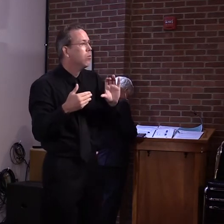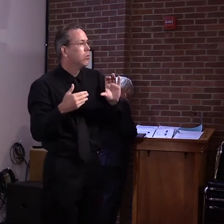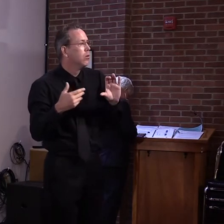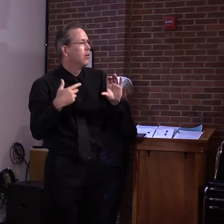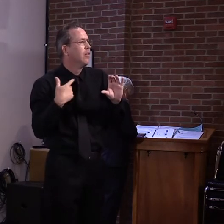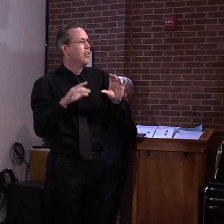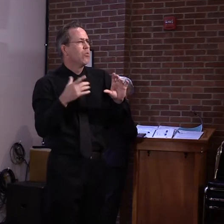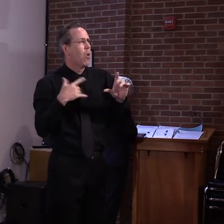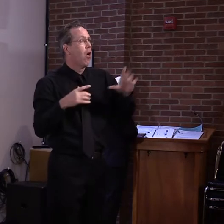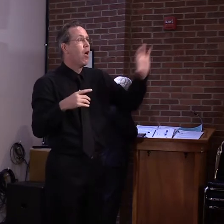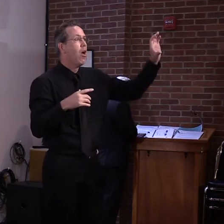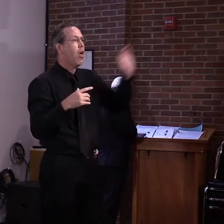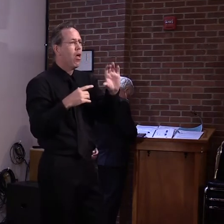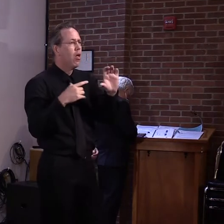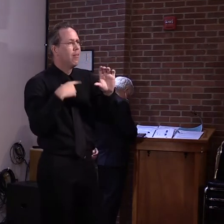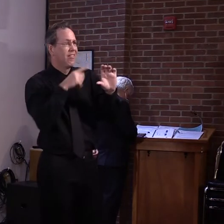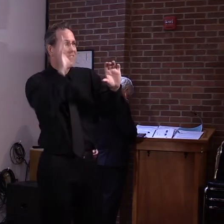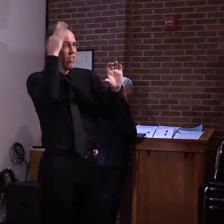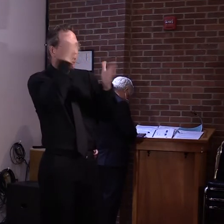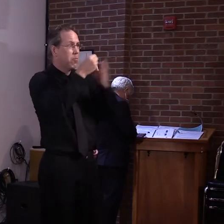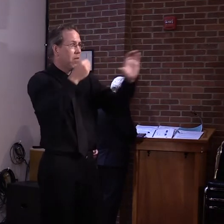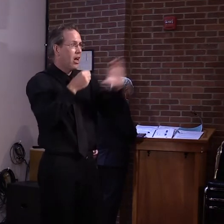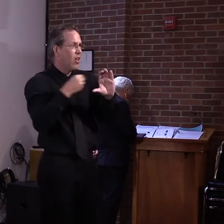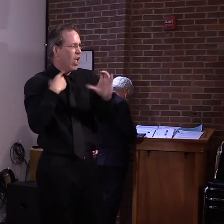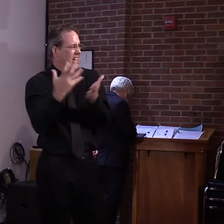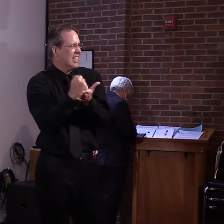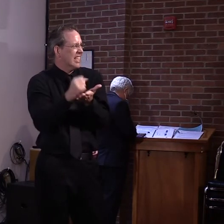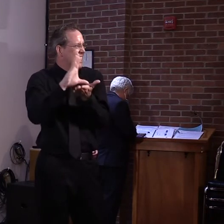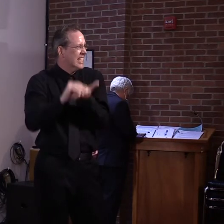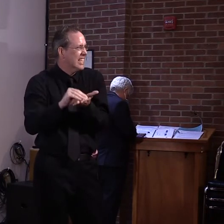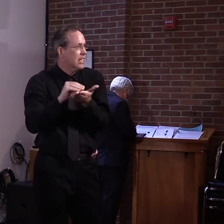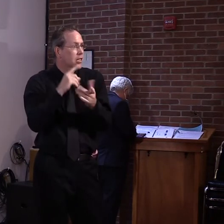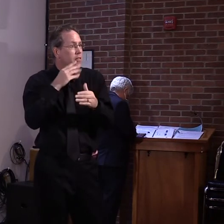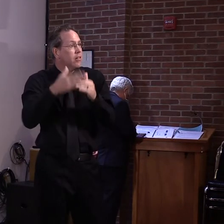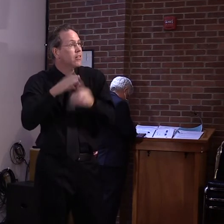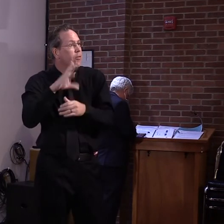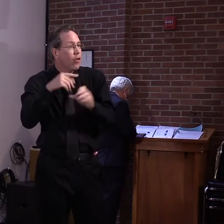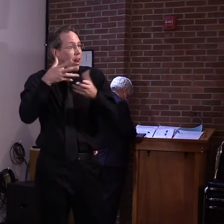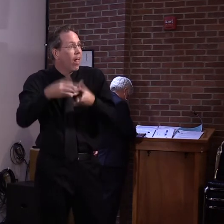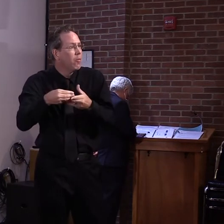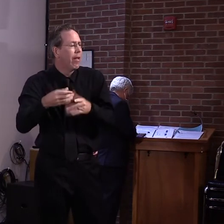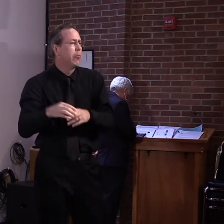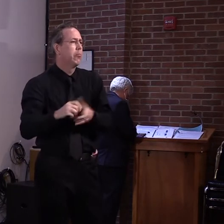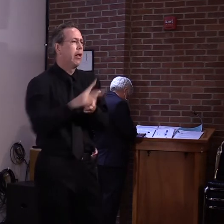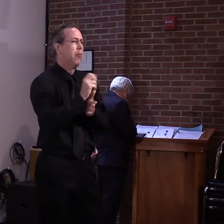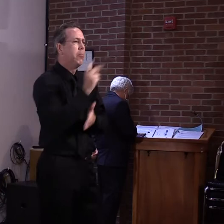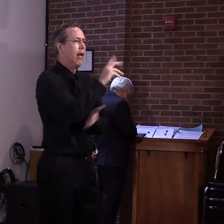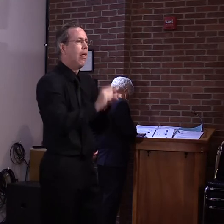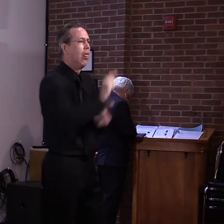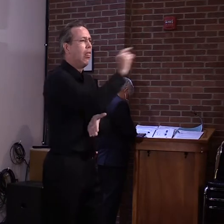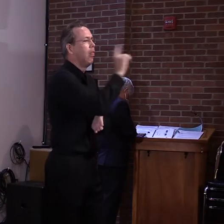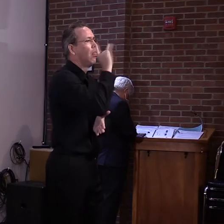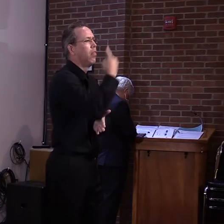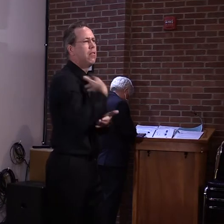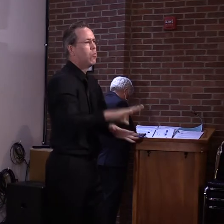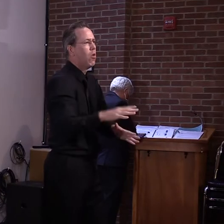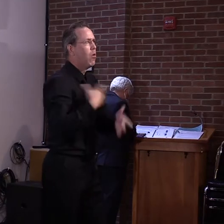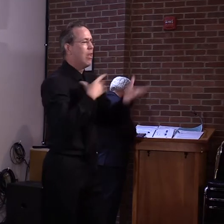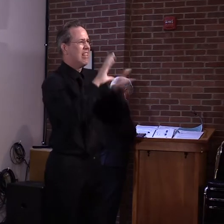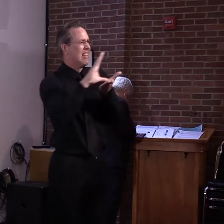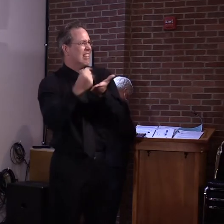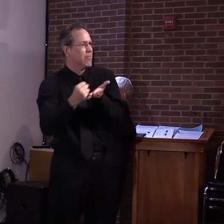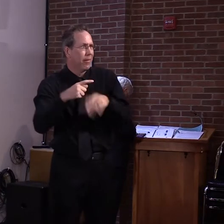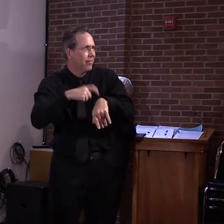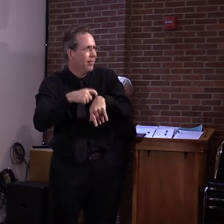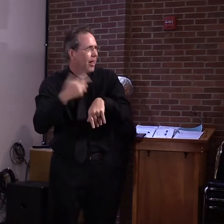it here and put it to good use. Well, I just think there seems to be more of a sense of urgency now